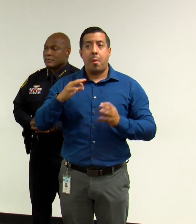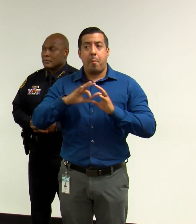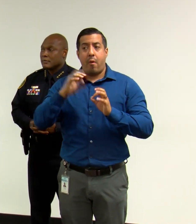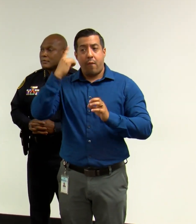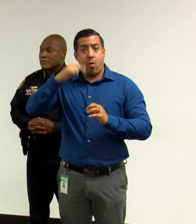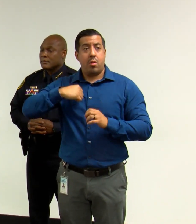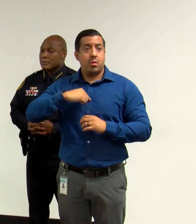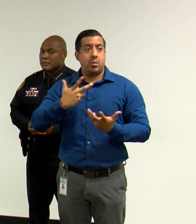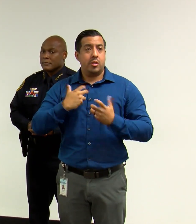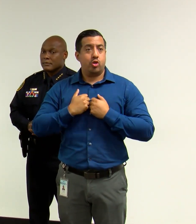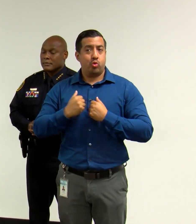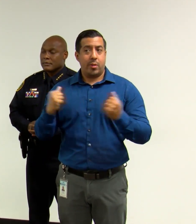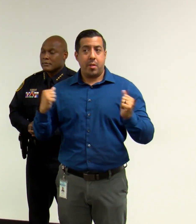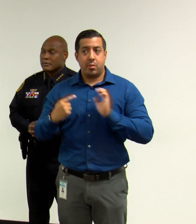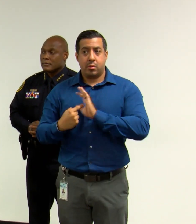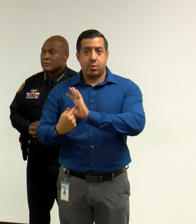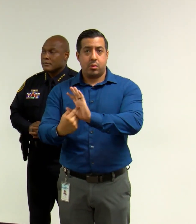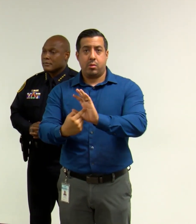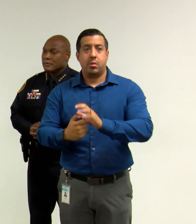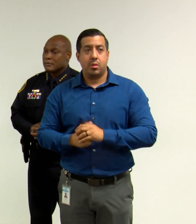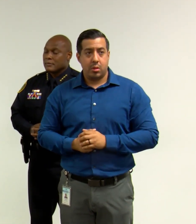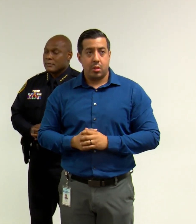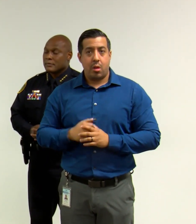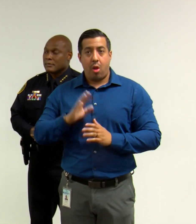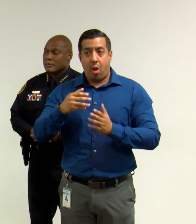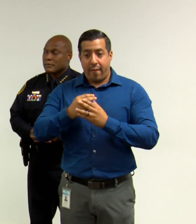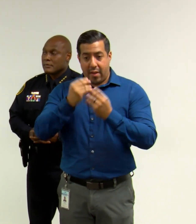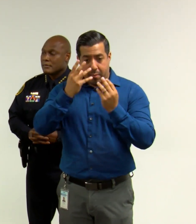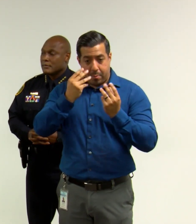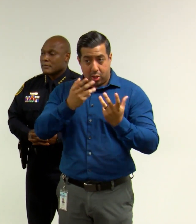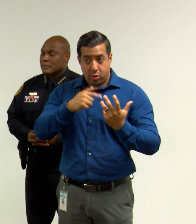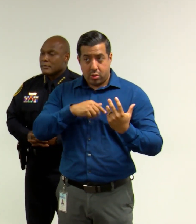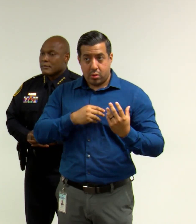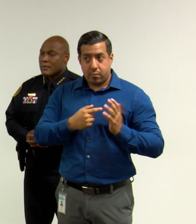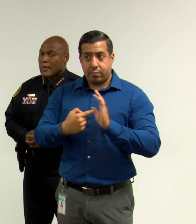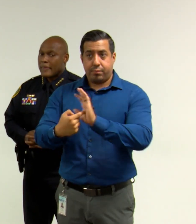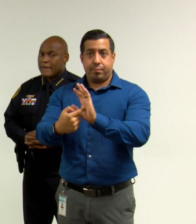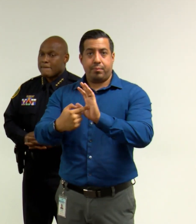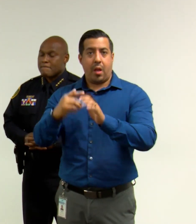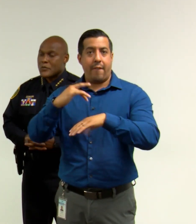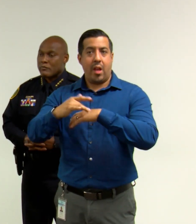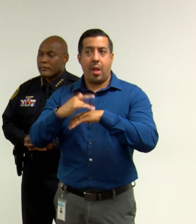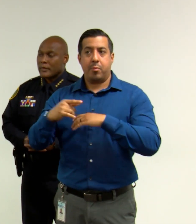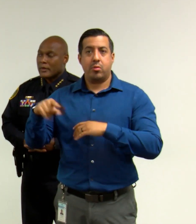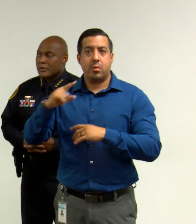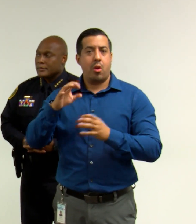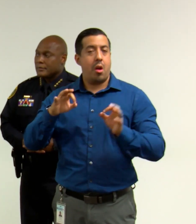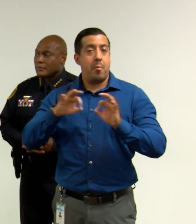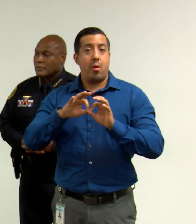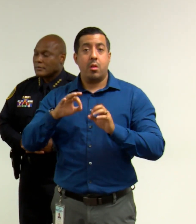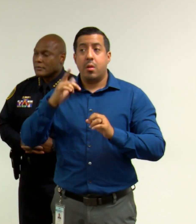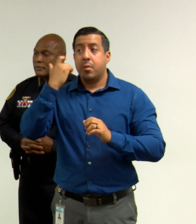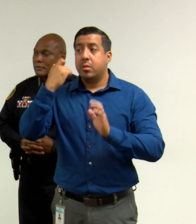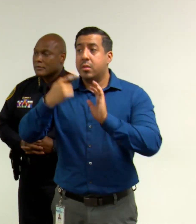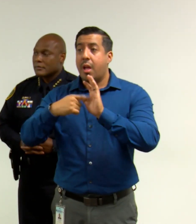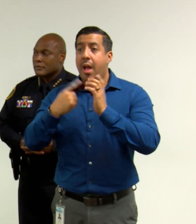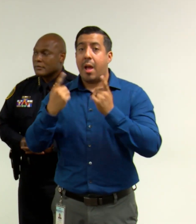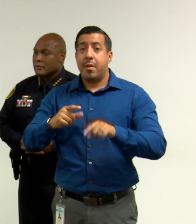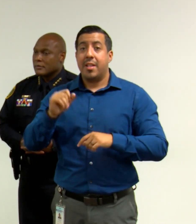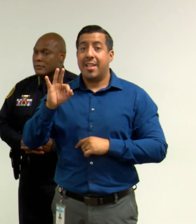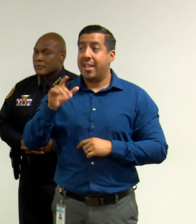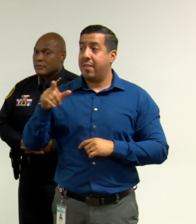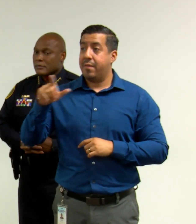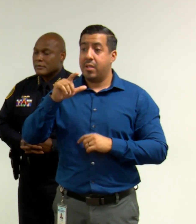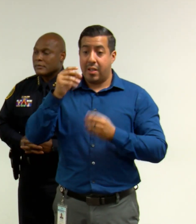transparent. It's important for us to make the information available, because what happens sometimes is that when information is not